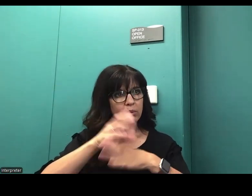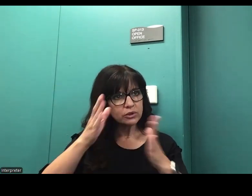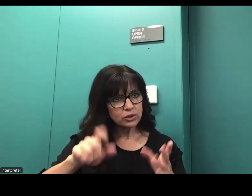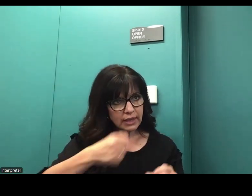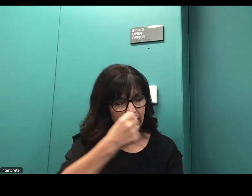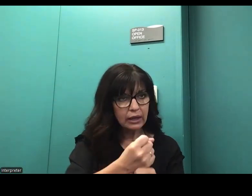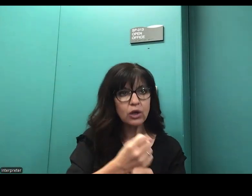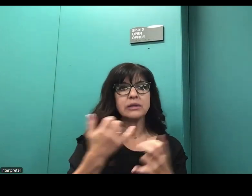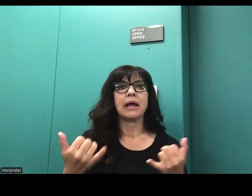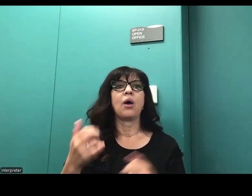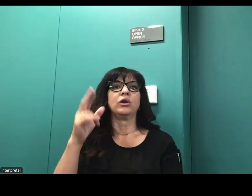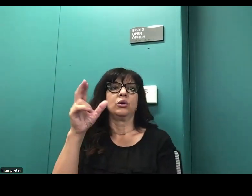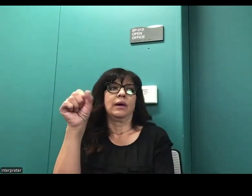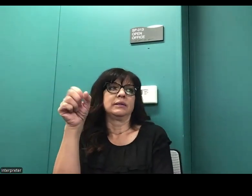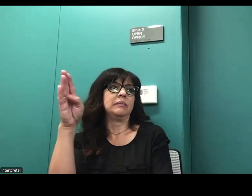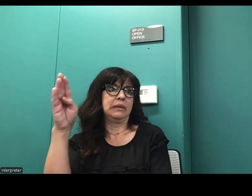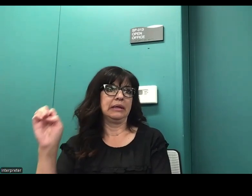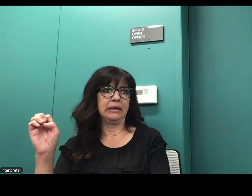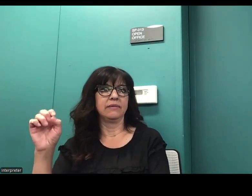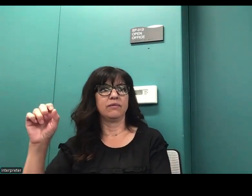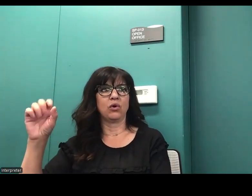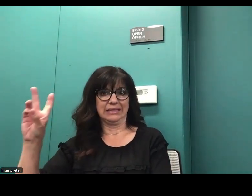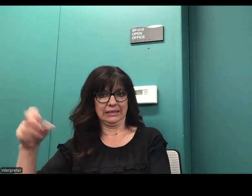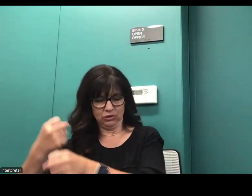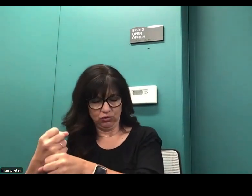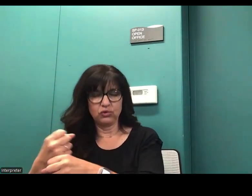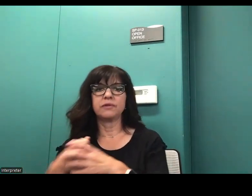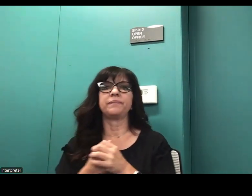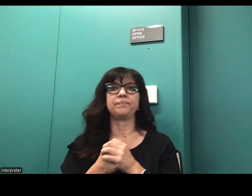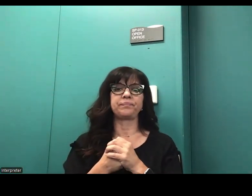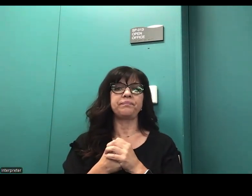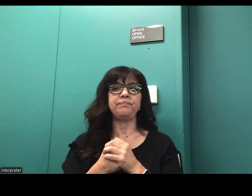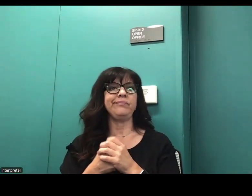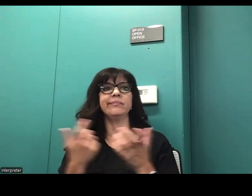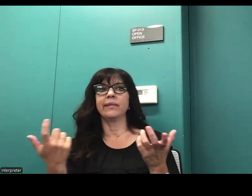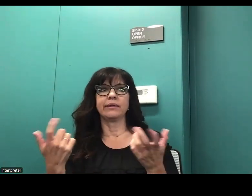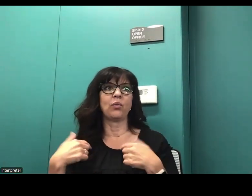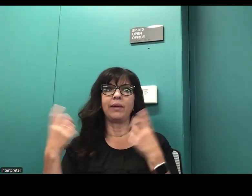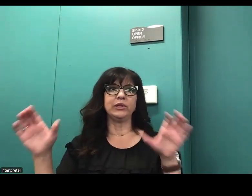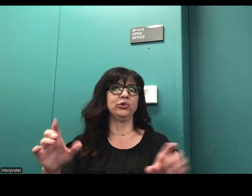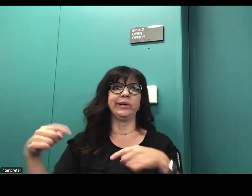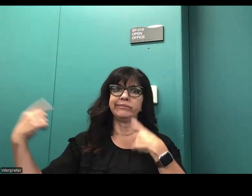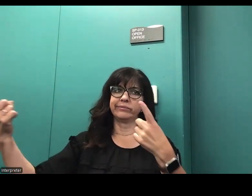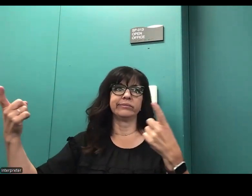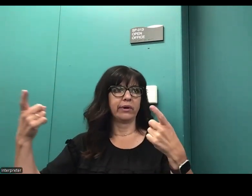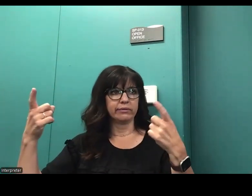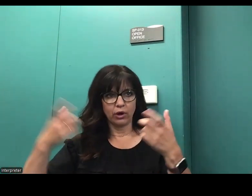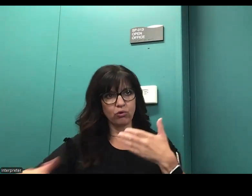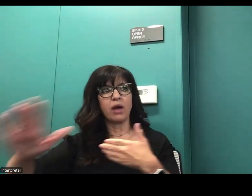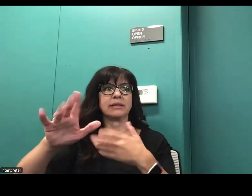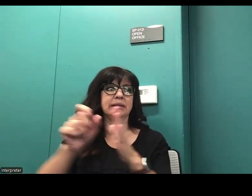I've been at the state board for 6 years. And so this is what I've been doing statewide for a very long